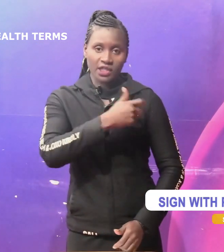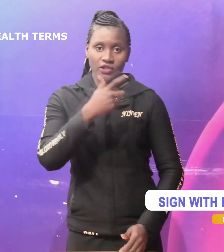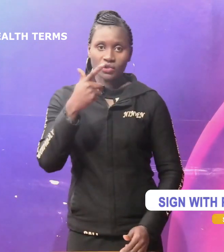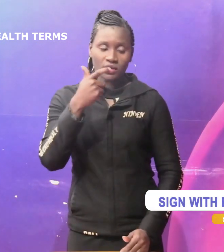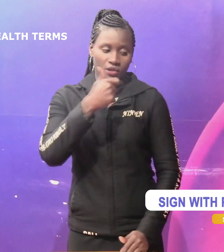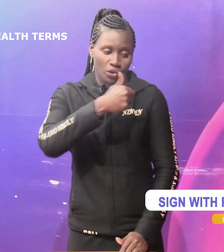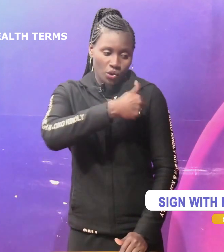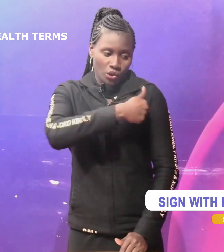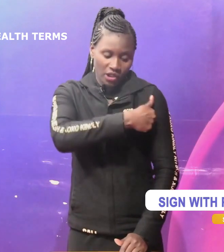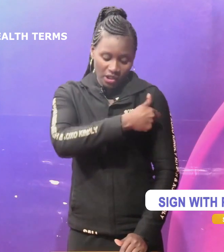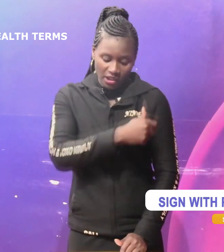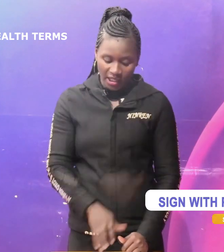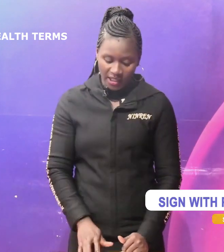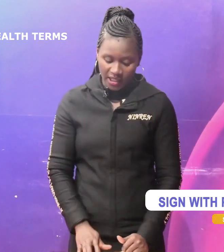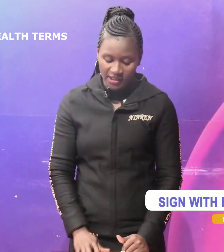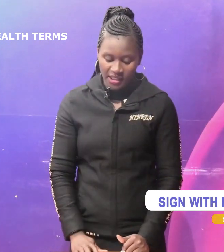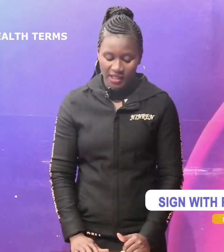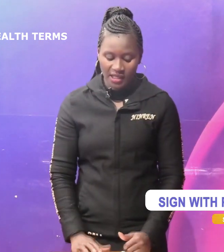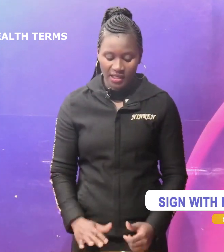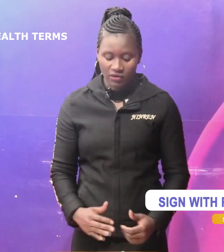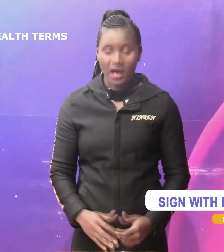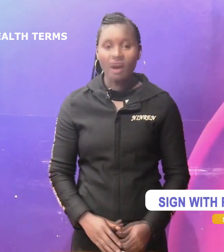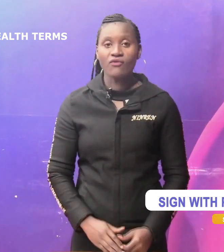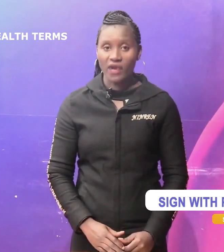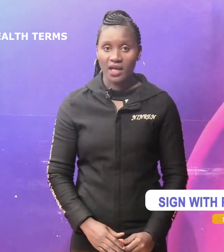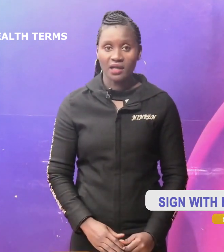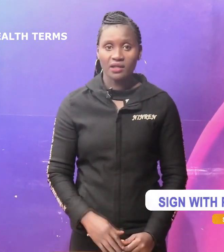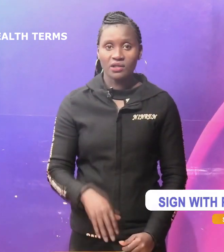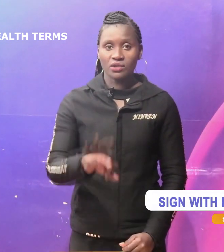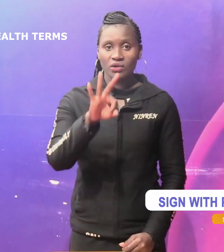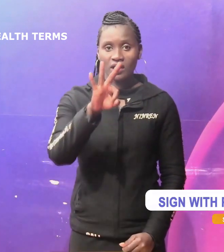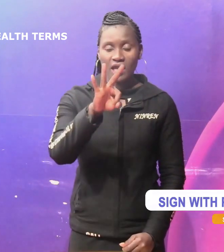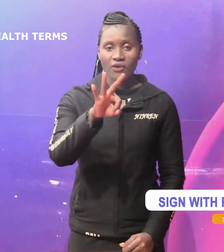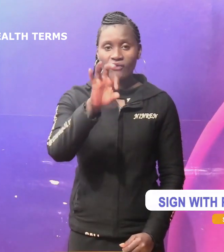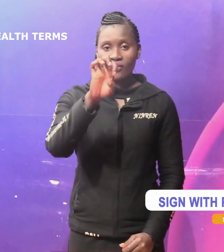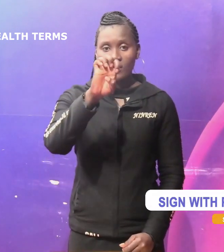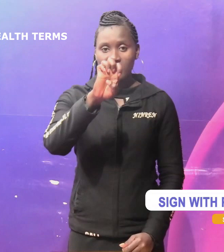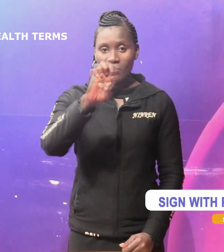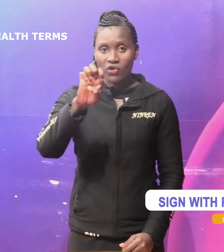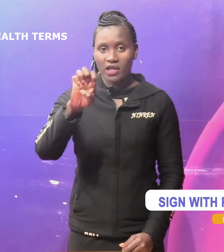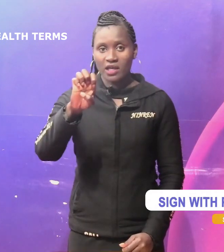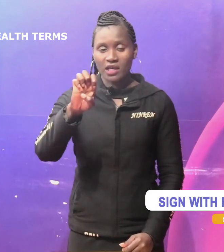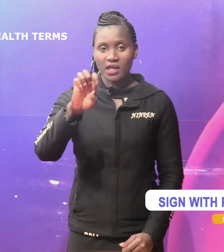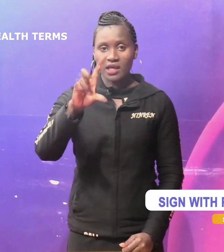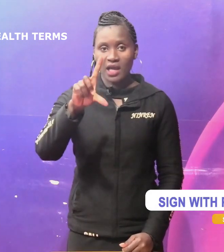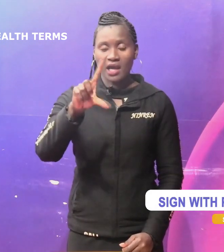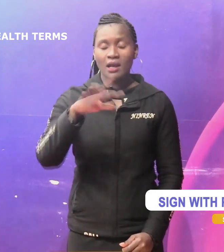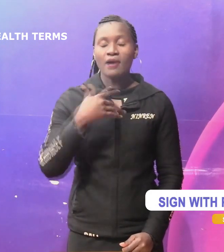Injection, like that. And then we have fill. So F-E-E-L. Feel.